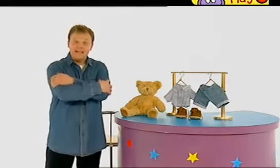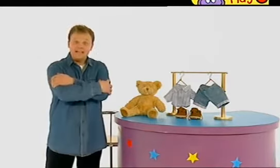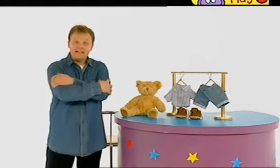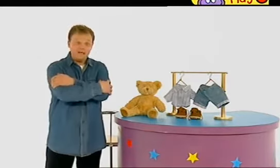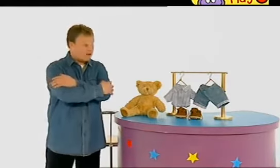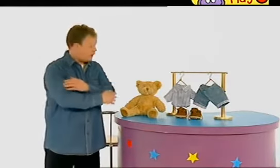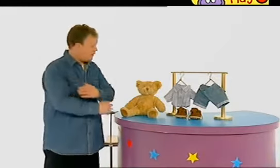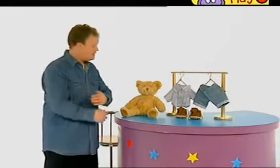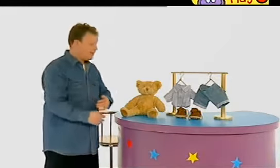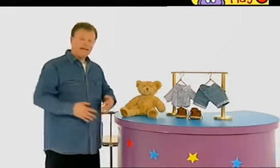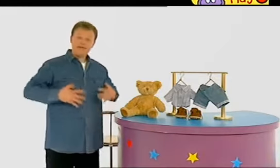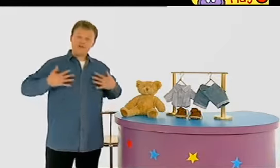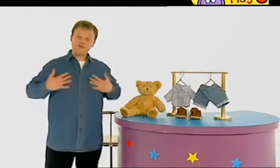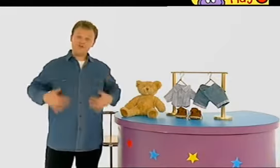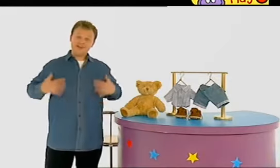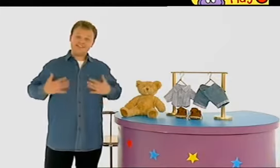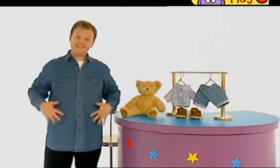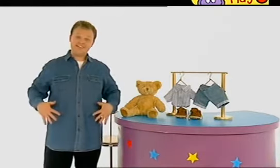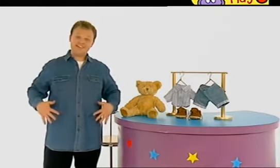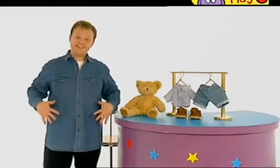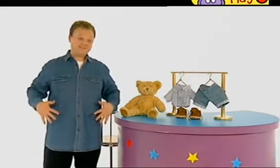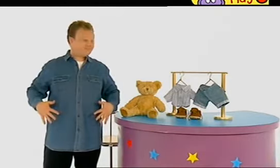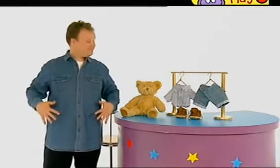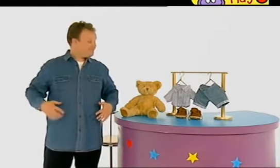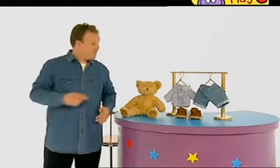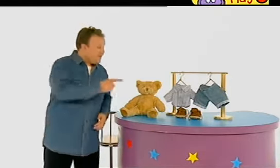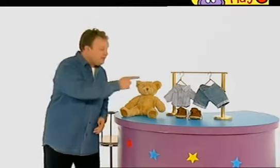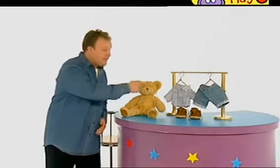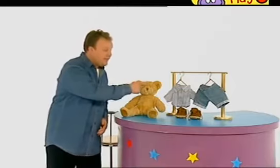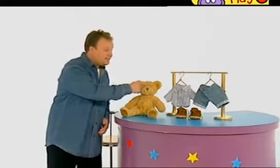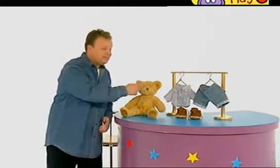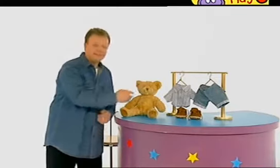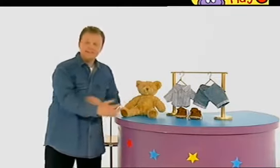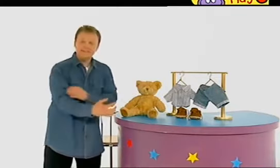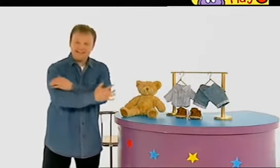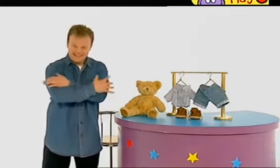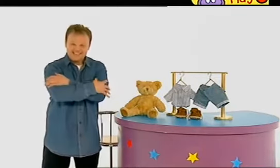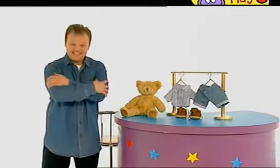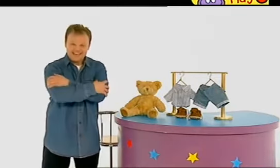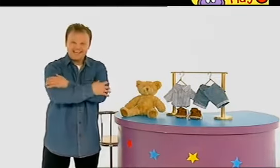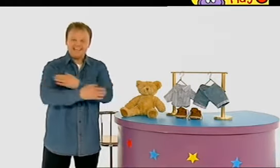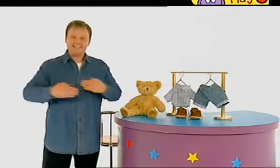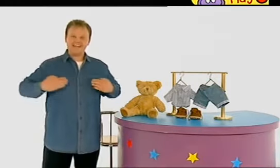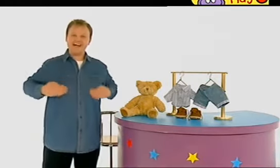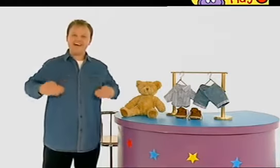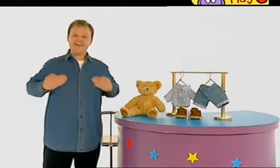Teddy's going to get dressed. These are Teddy's